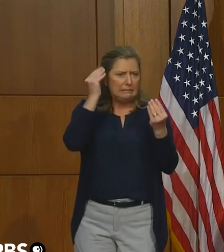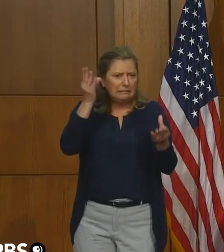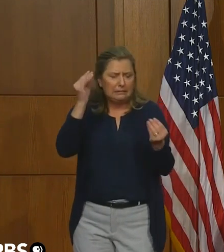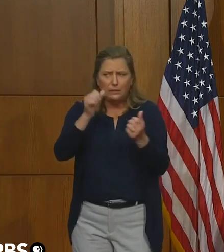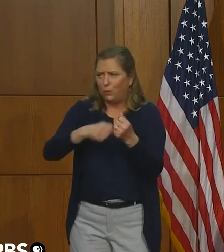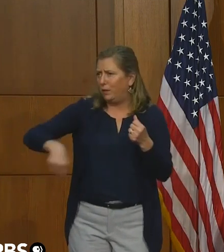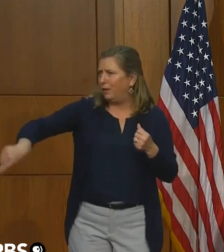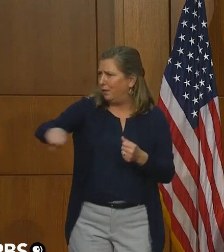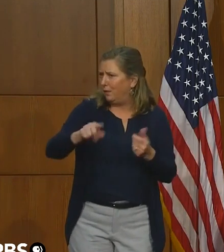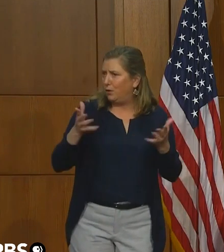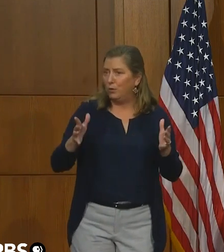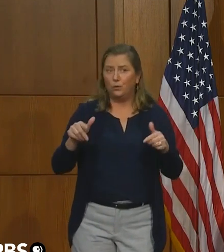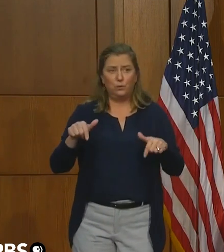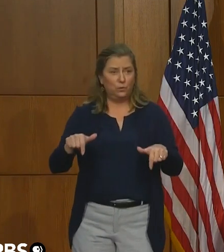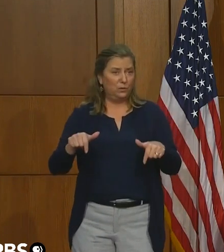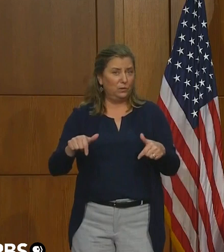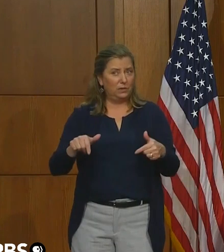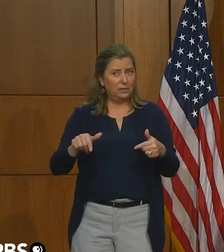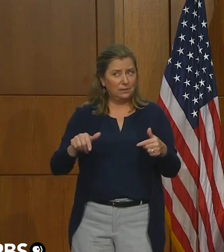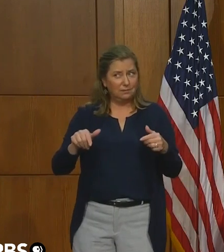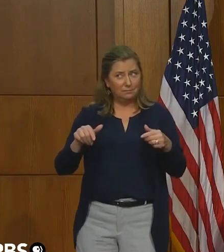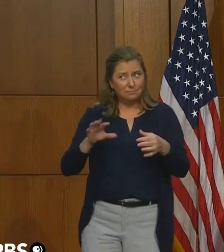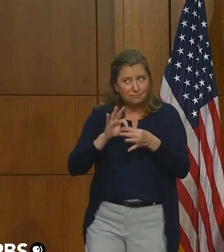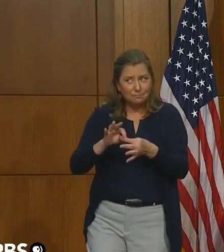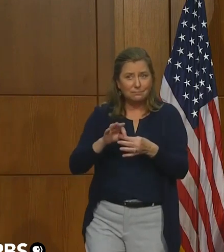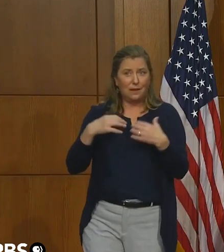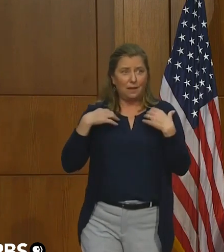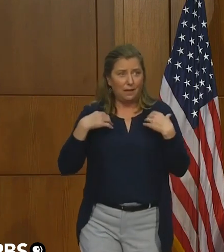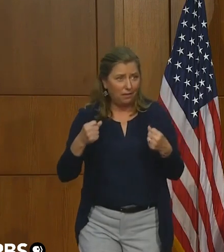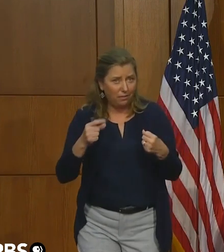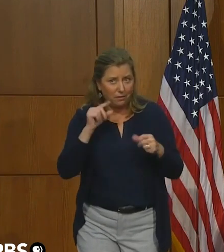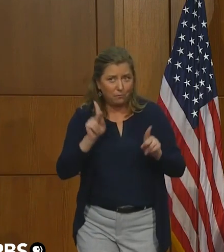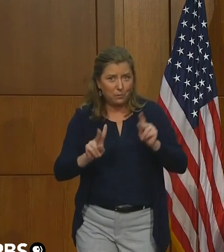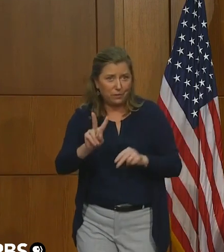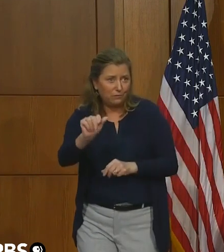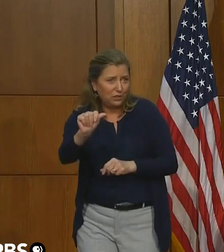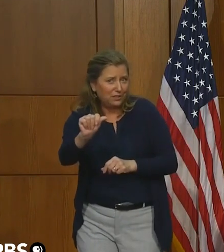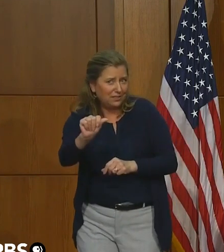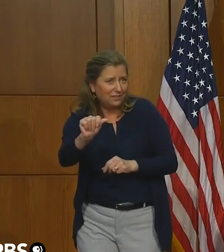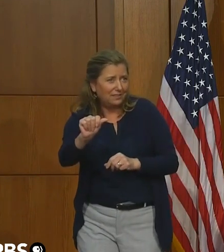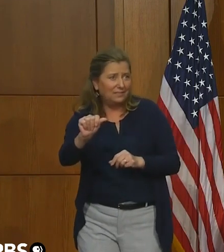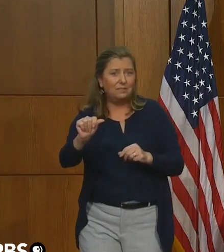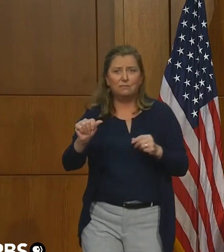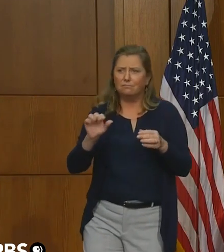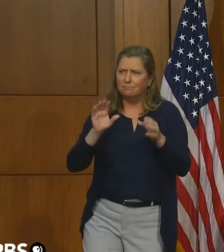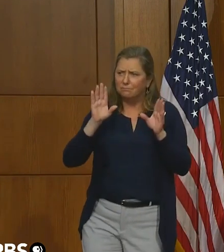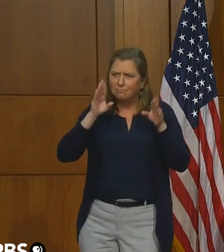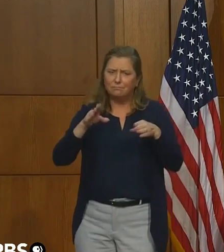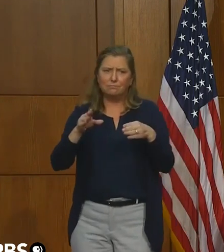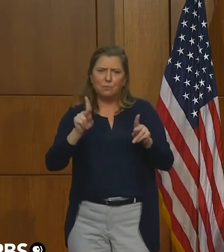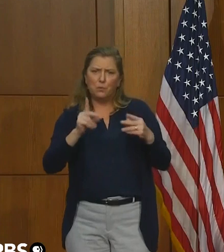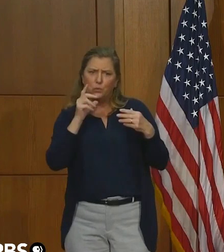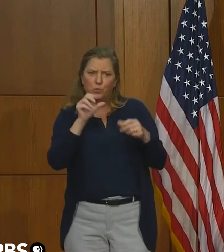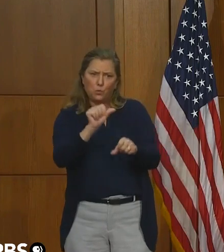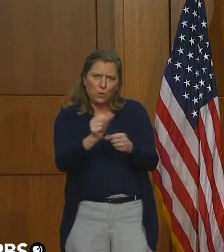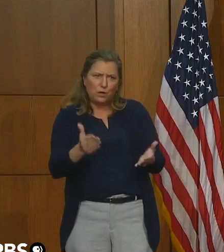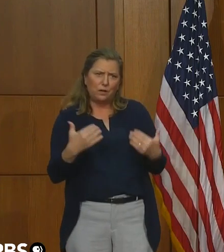you, this is about the health and well-being of Virginians. It's about the health and well-being of our